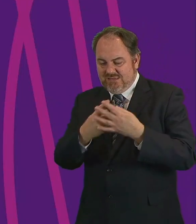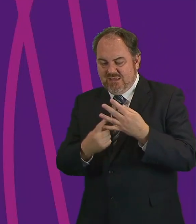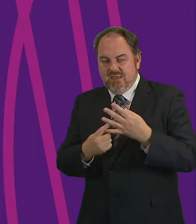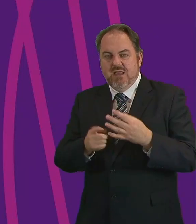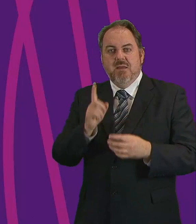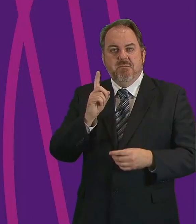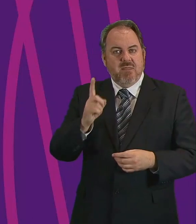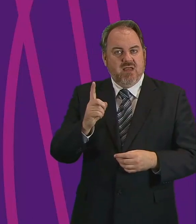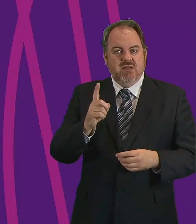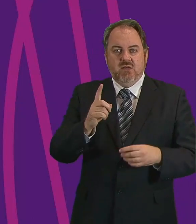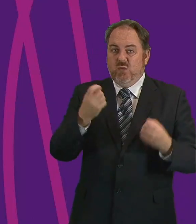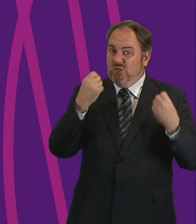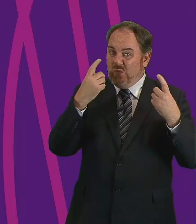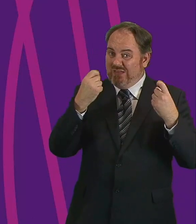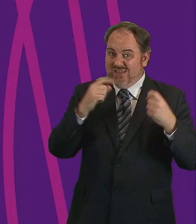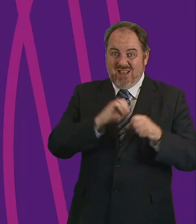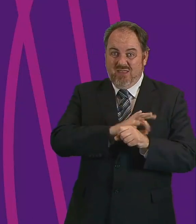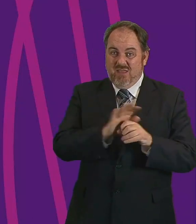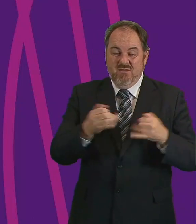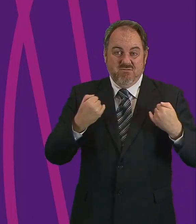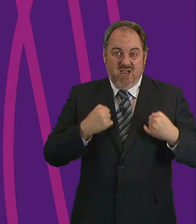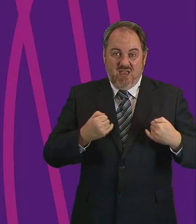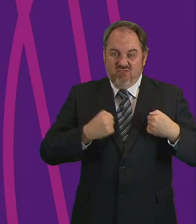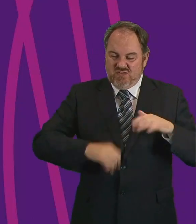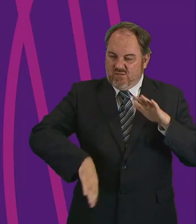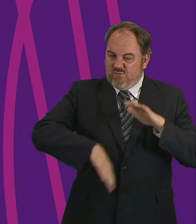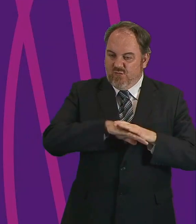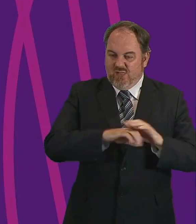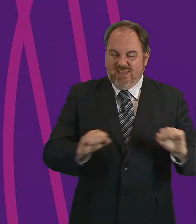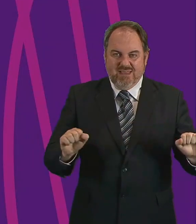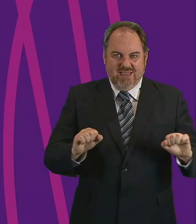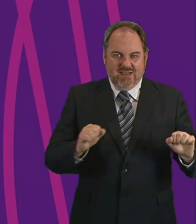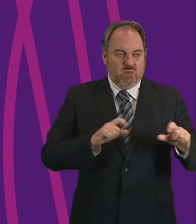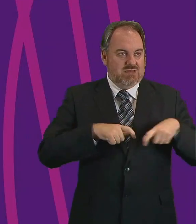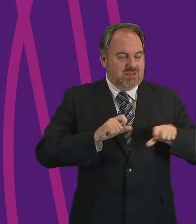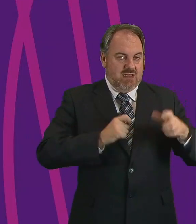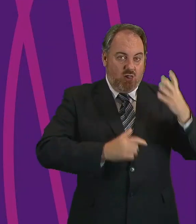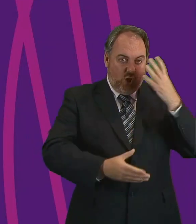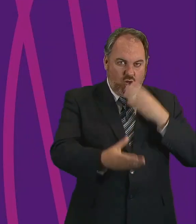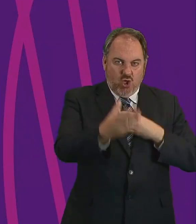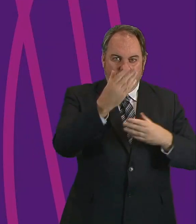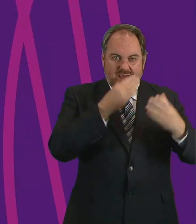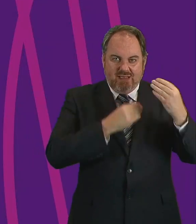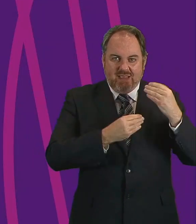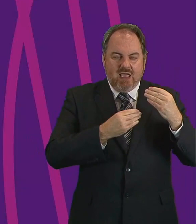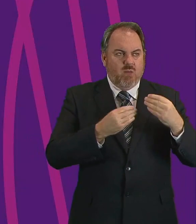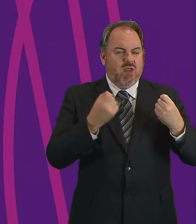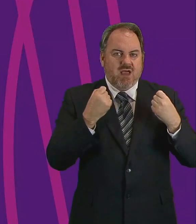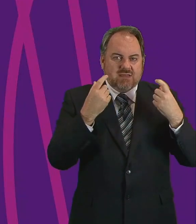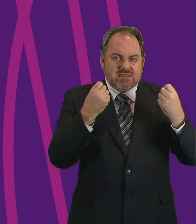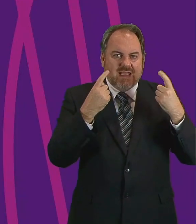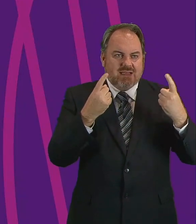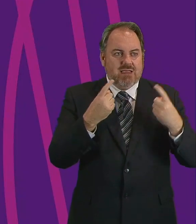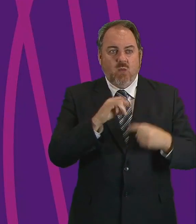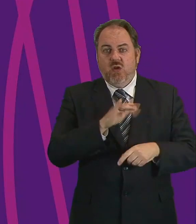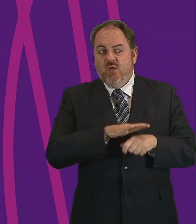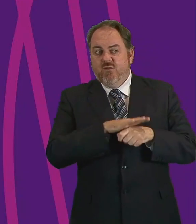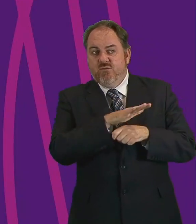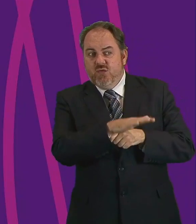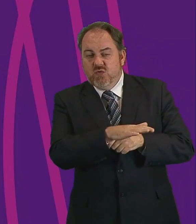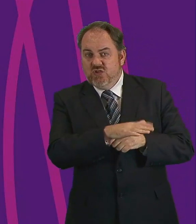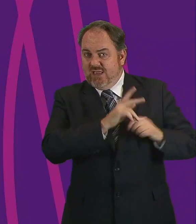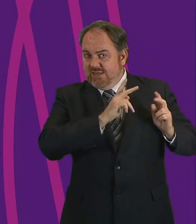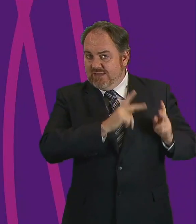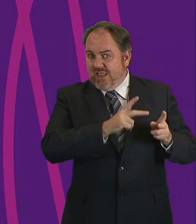full understanding of this virus. We are learning more about it, and we are learning of the longer-term morbidities that are associated now with coronavirus.